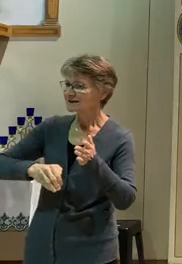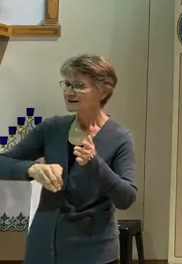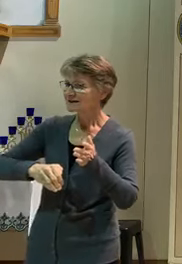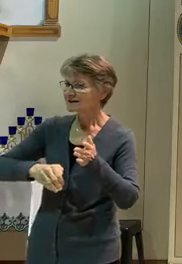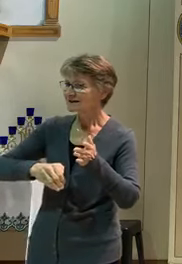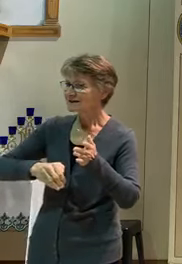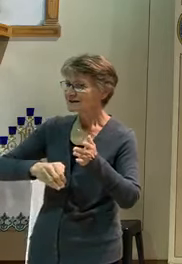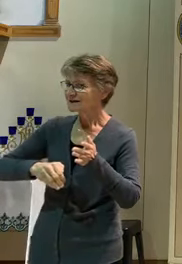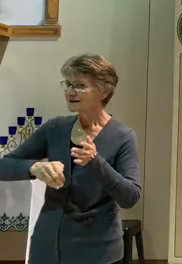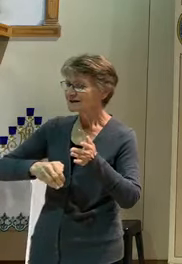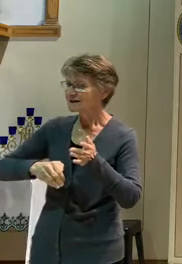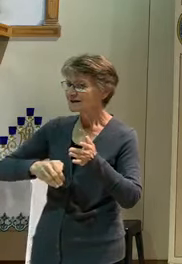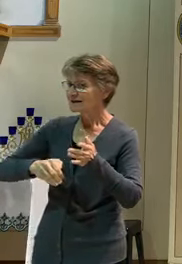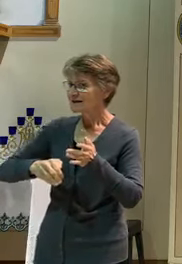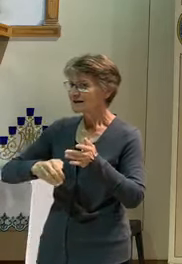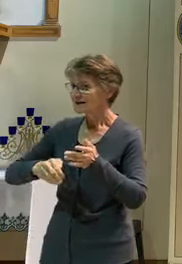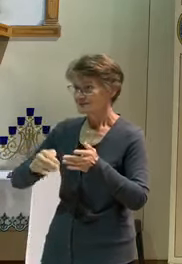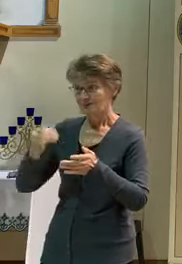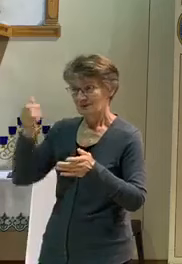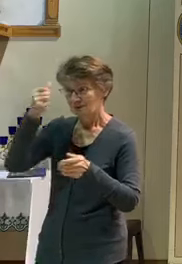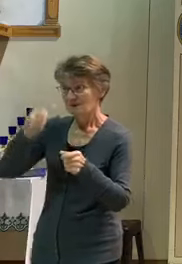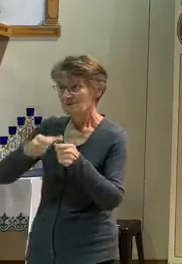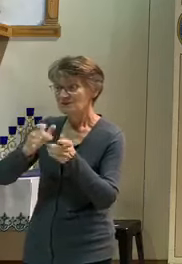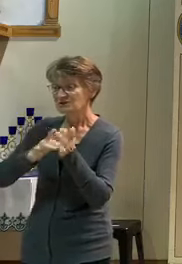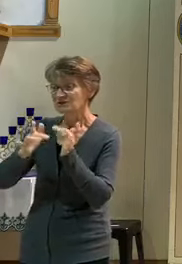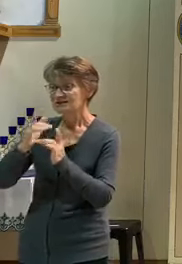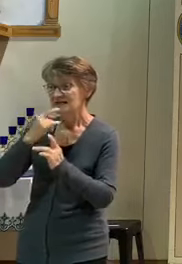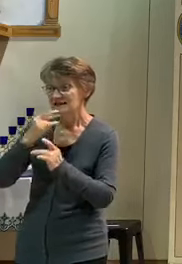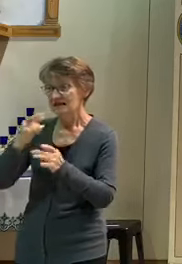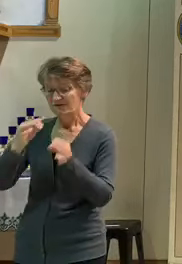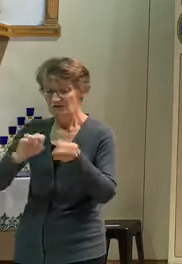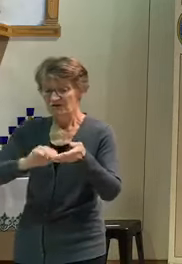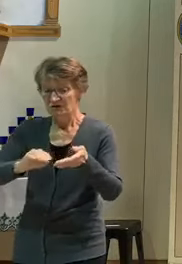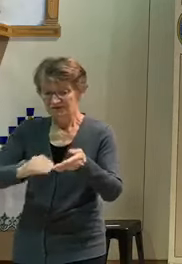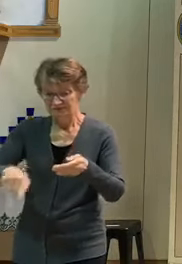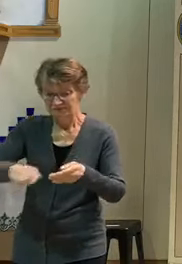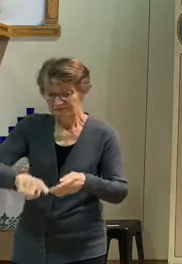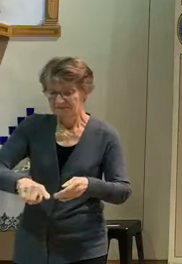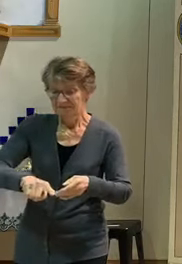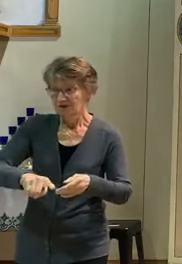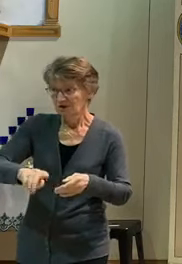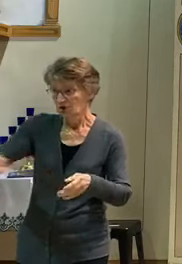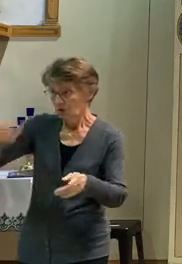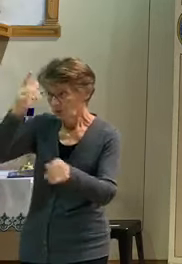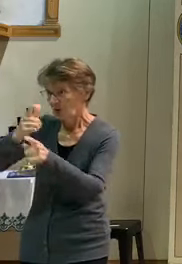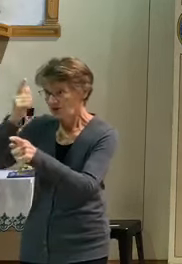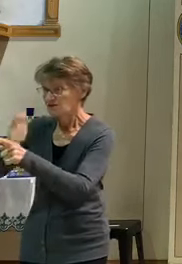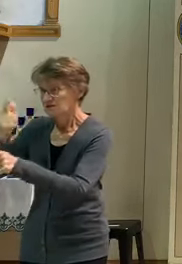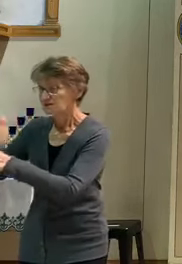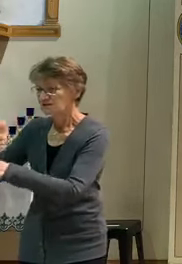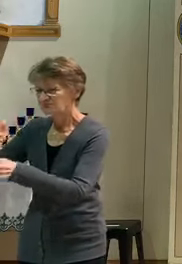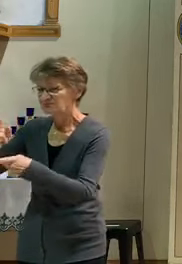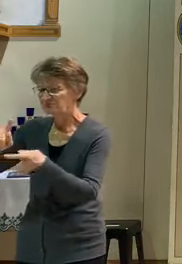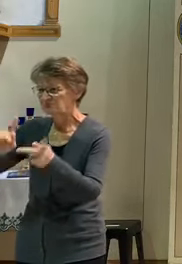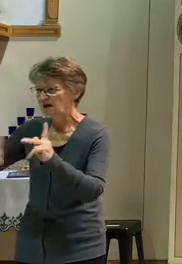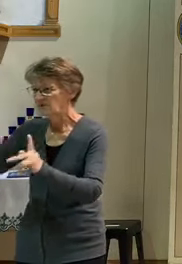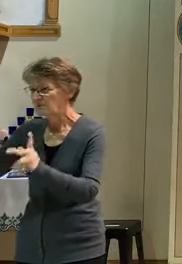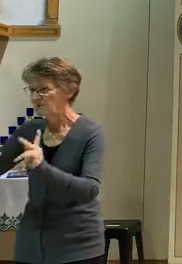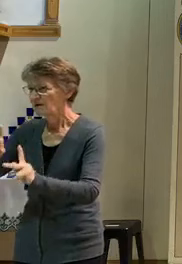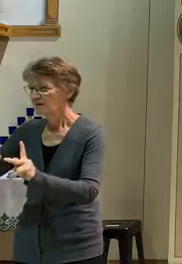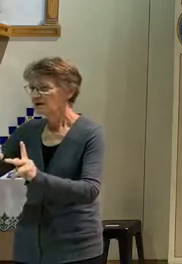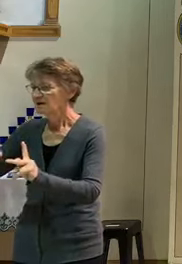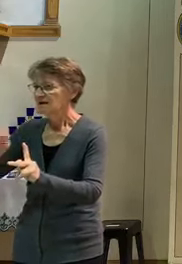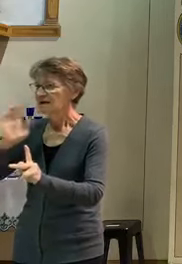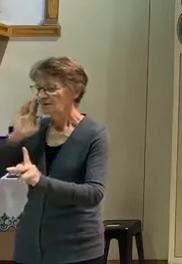you do to the least of your brothers, you do to me." From the cross, as he was spit upon, as he was